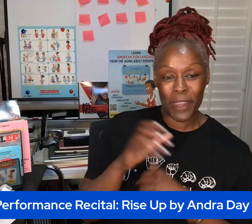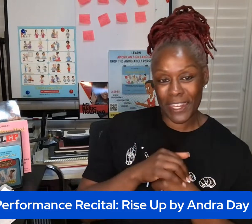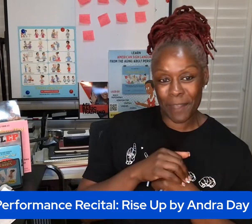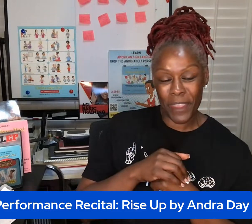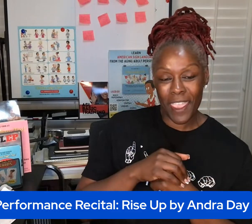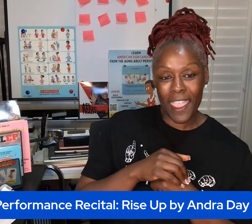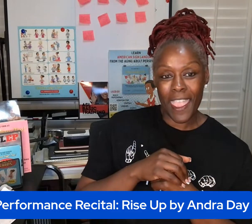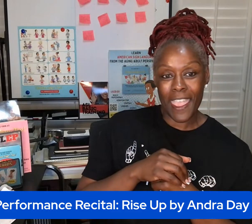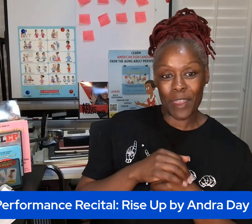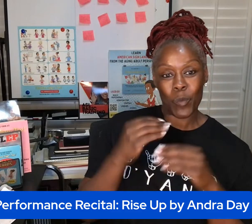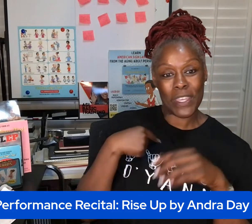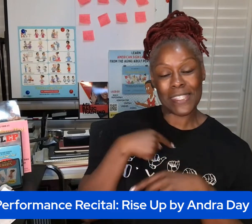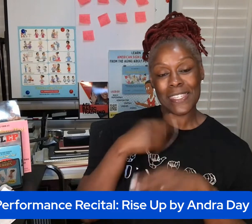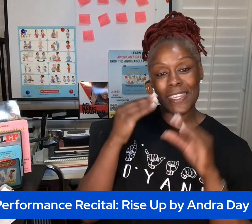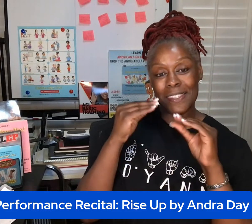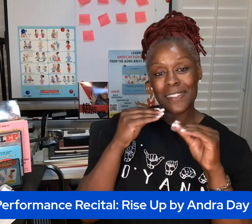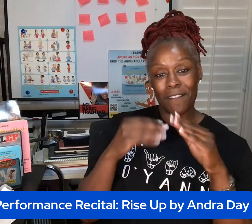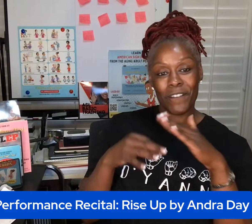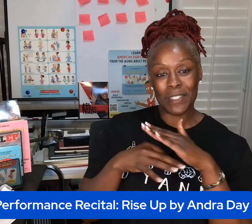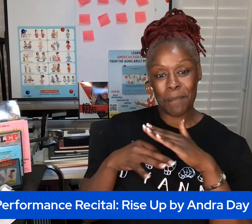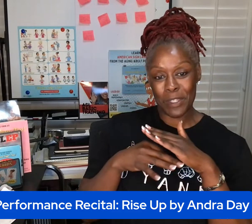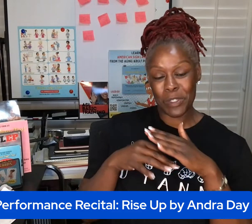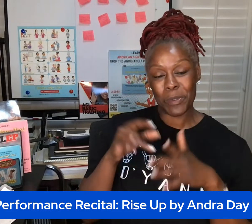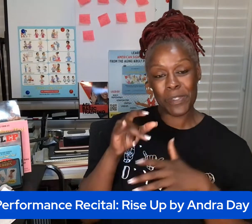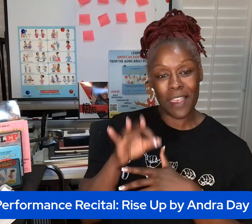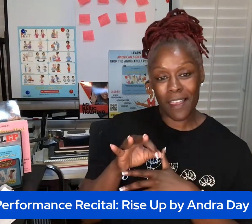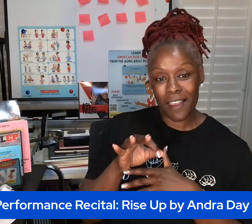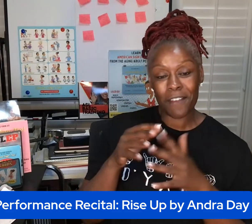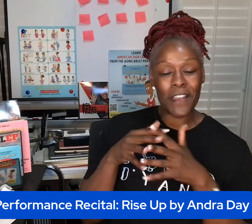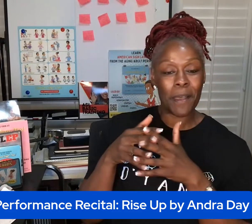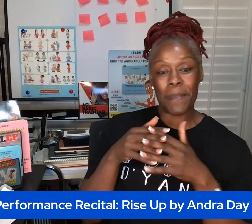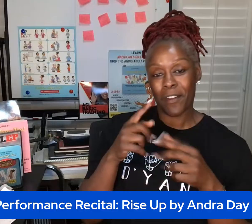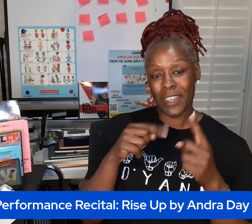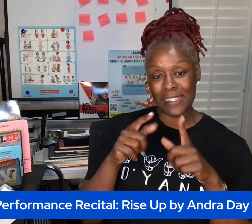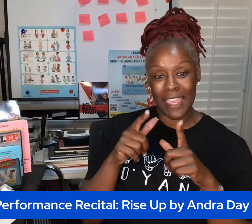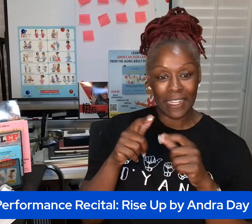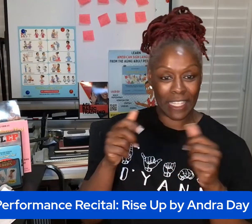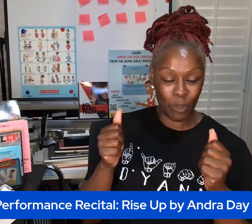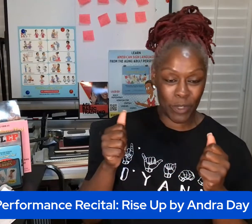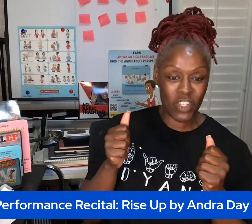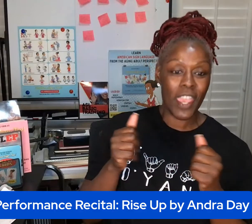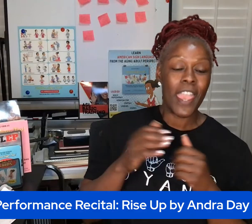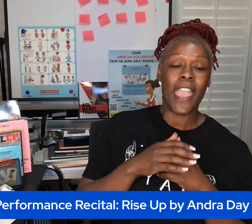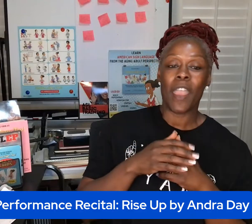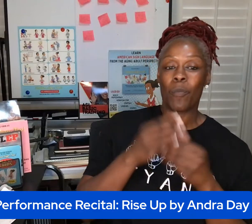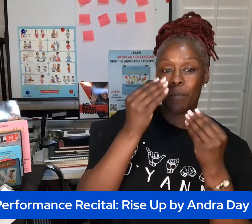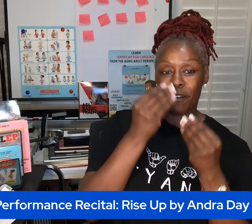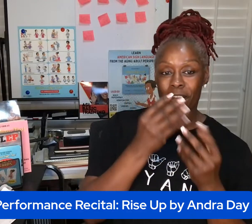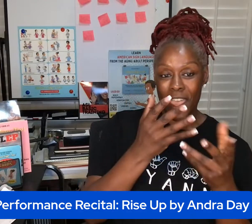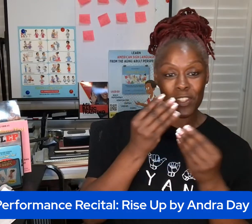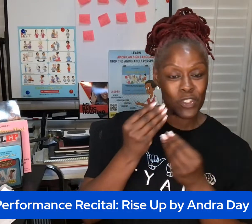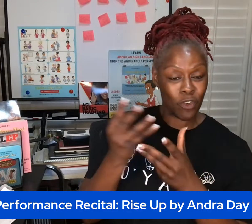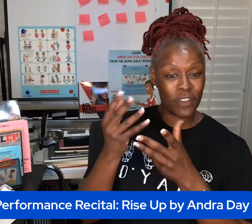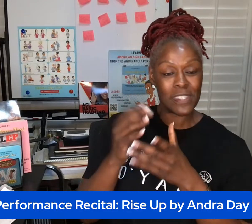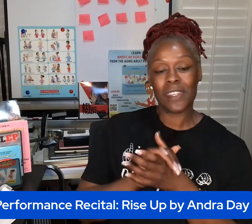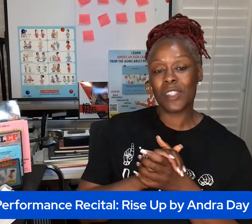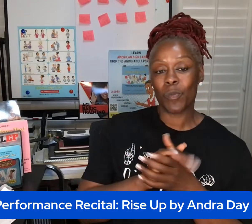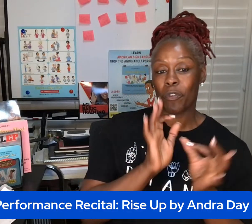Incorporated. And we teach the fundamentals of American Sign Language. And we provide services, whether it